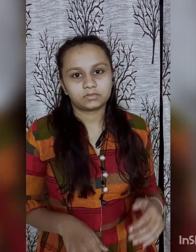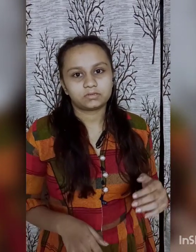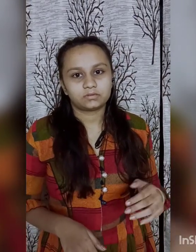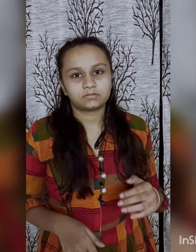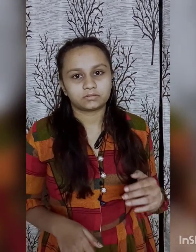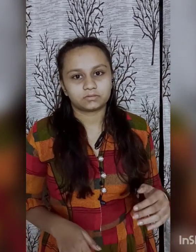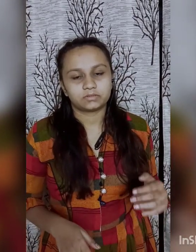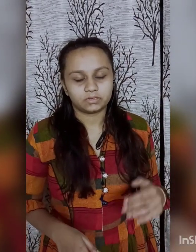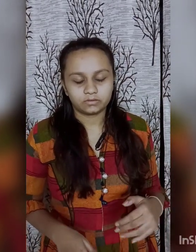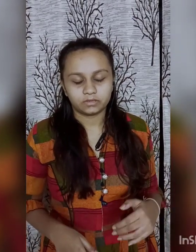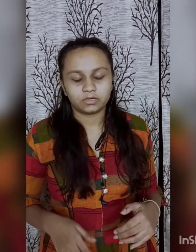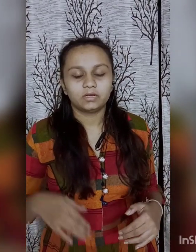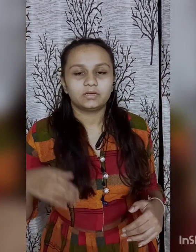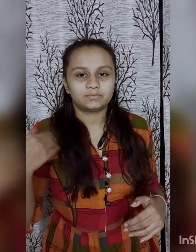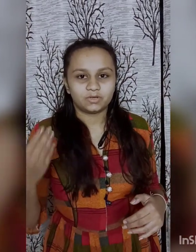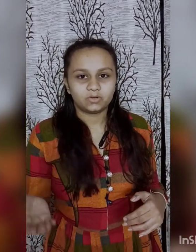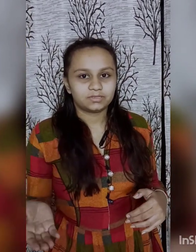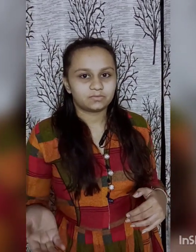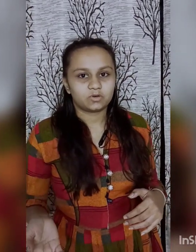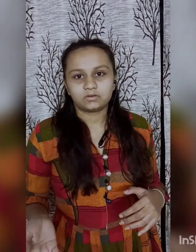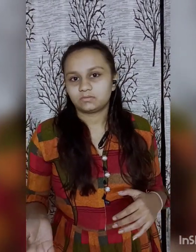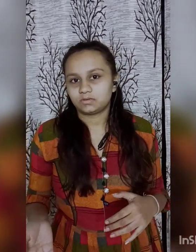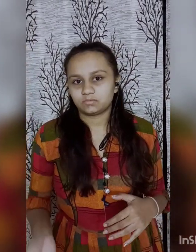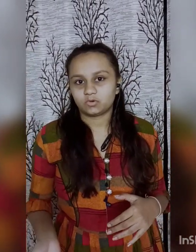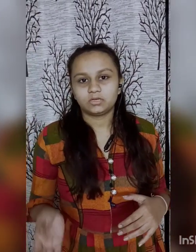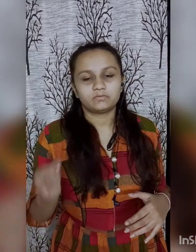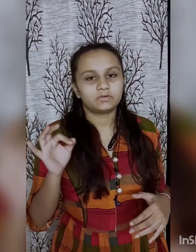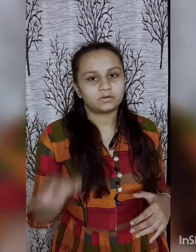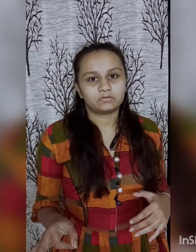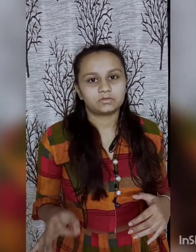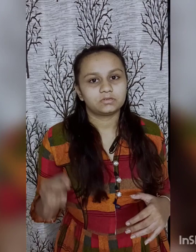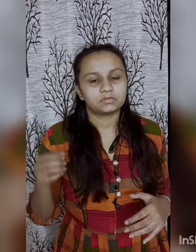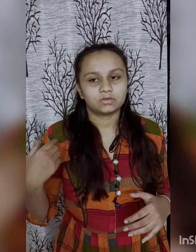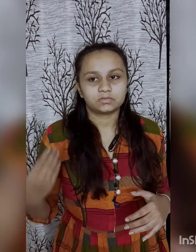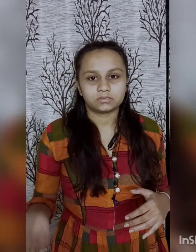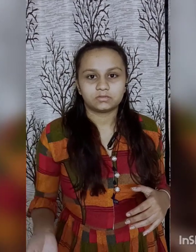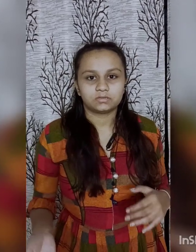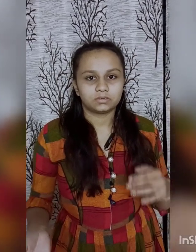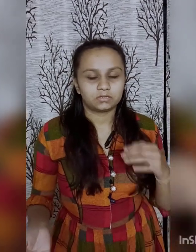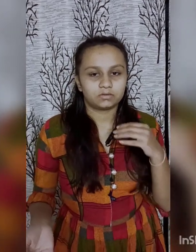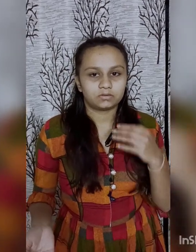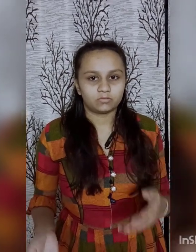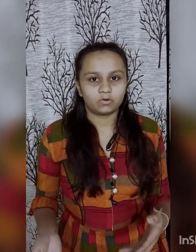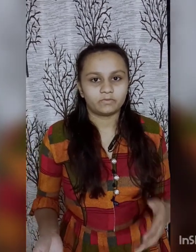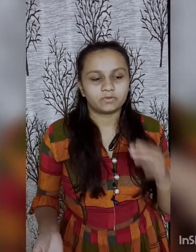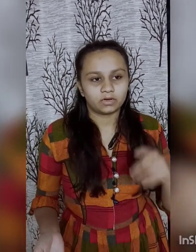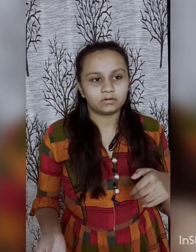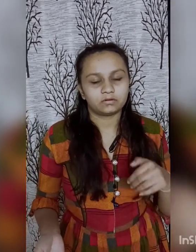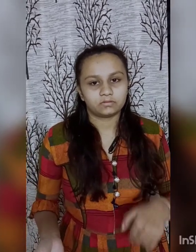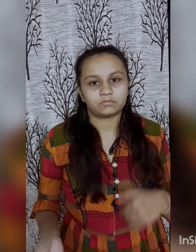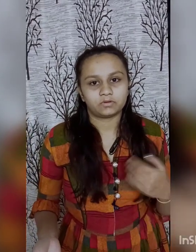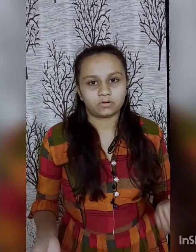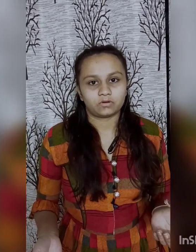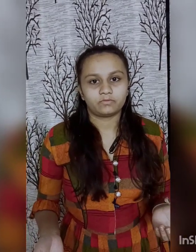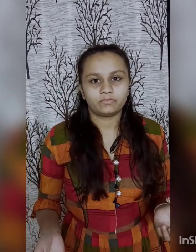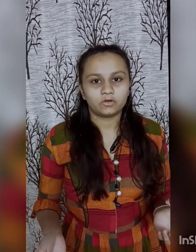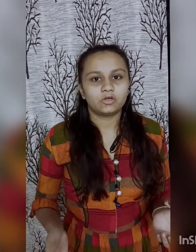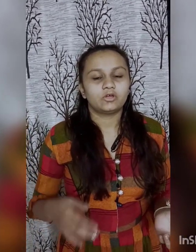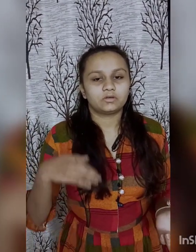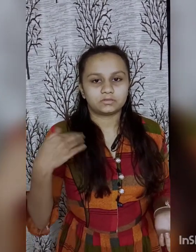of the country is most appropriate body to control the regulate the volume of credit in the views of its